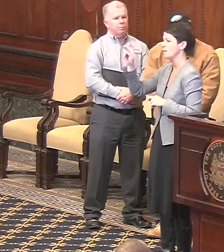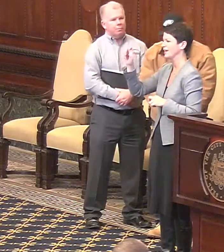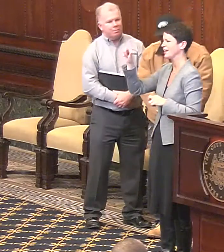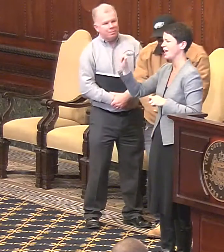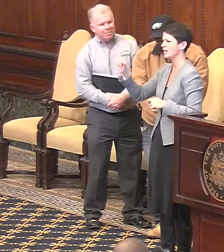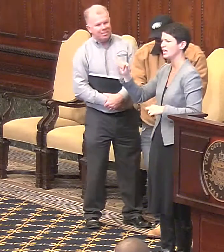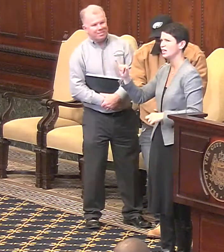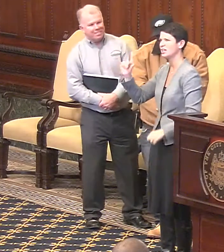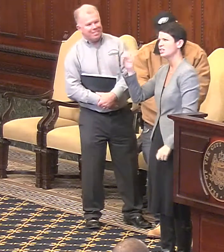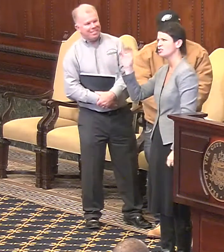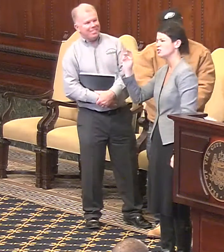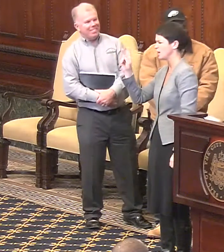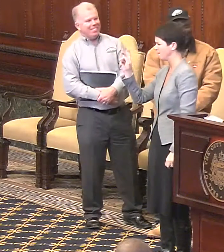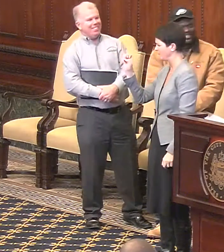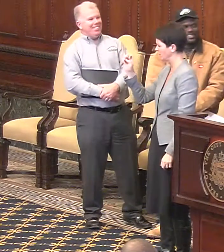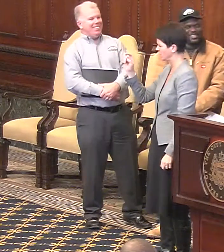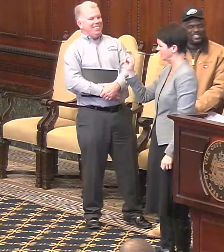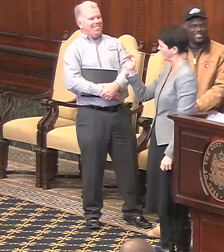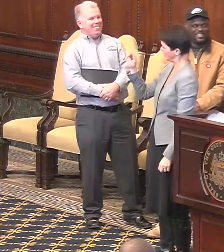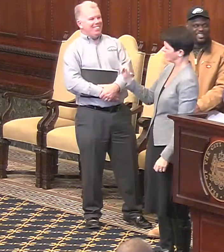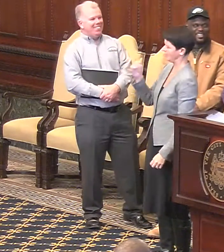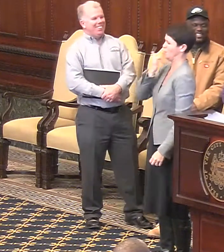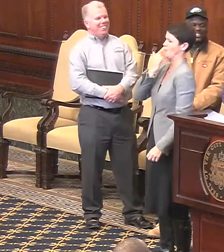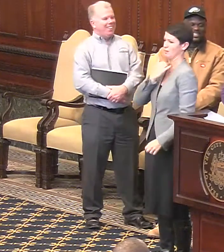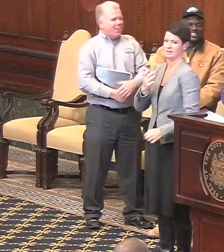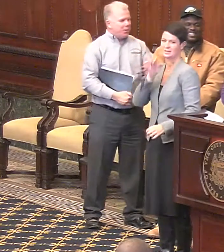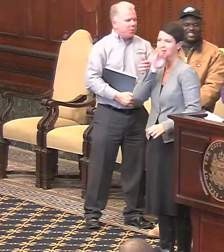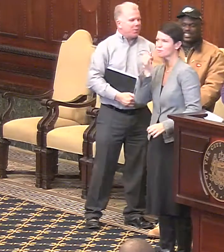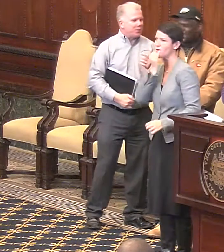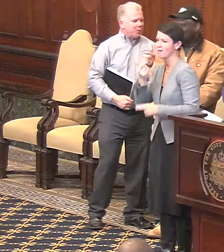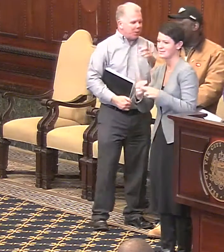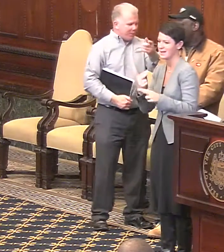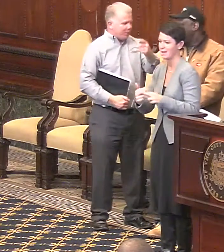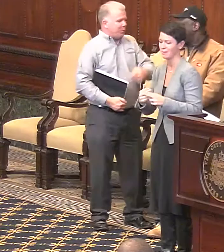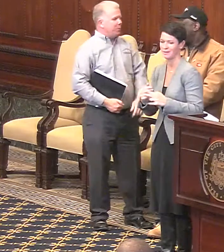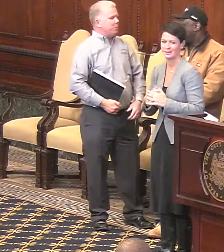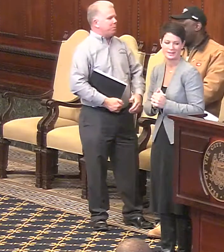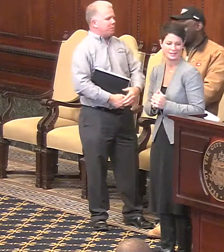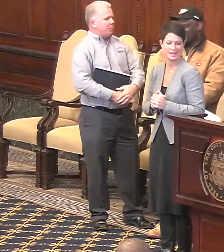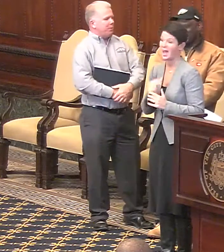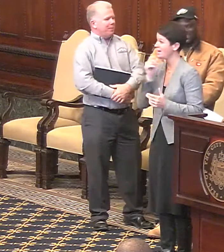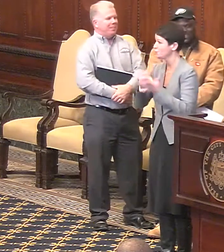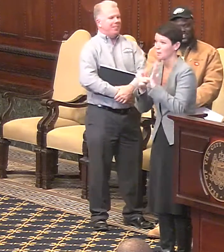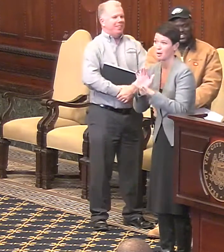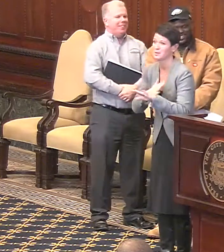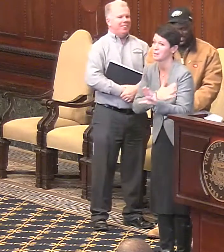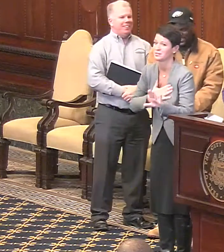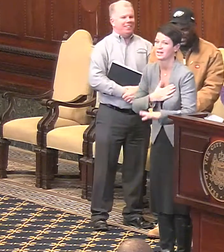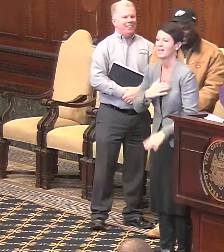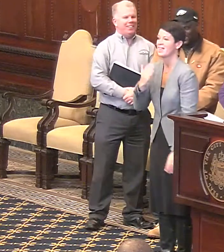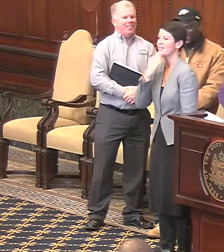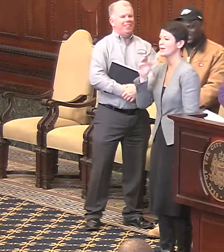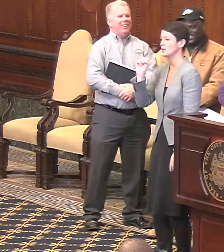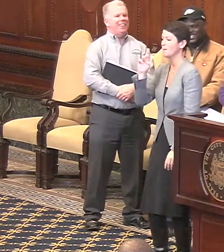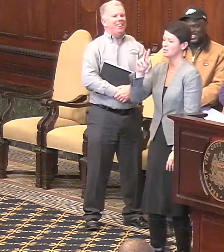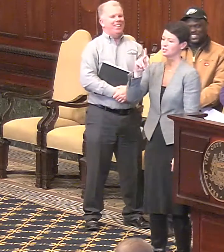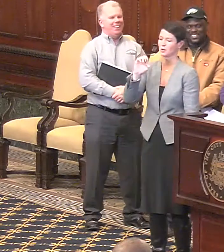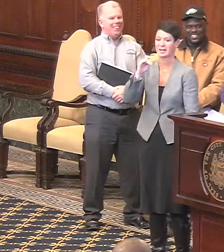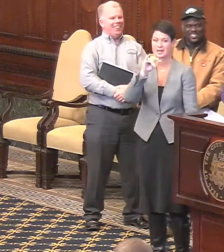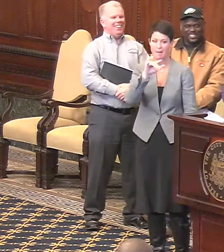I didn't do that on purpose. I didn't do that on purpose. Thank you, Mr. Knueppel. Let's all